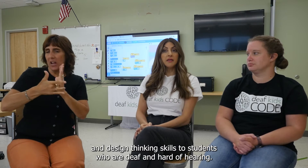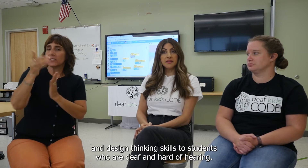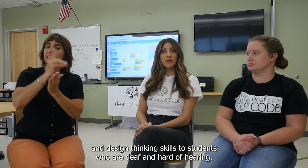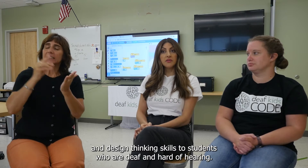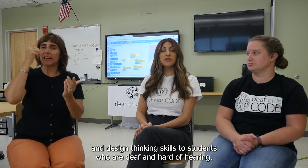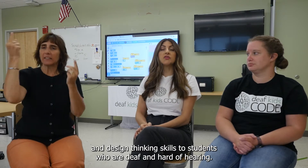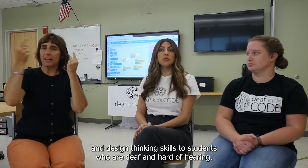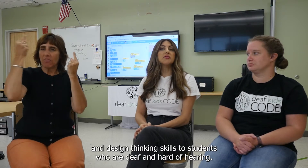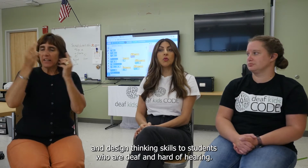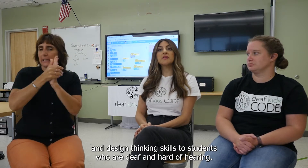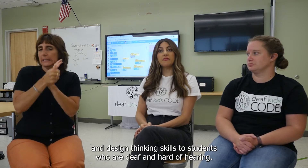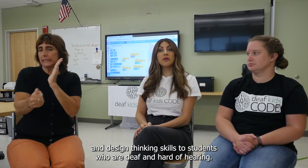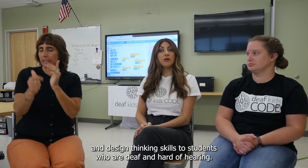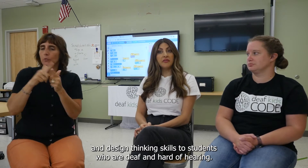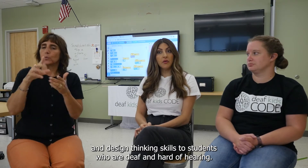skills to students who are deaf and hard of hearing.